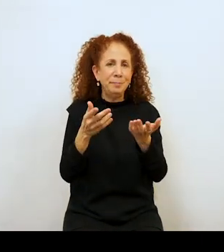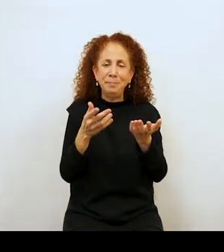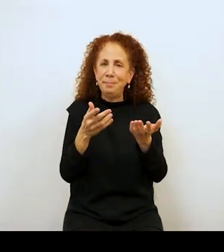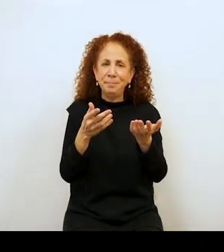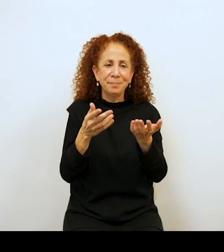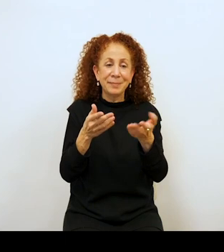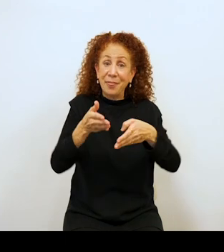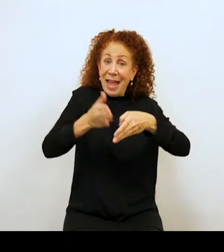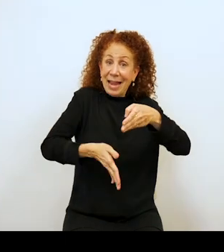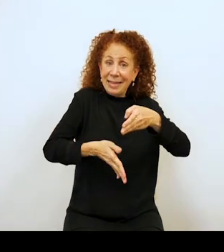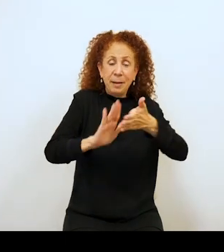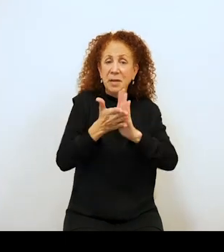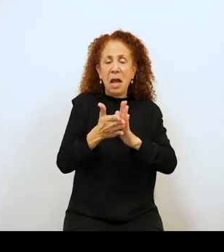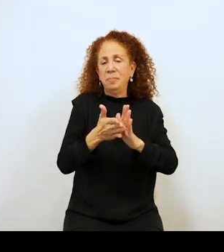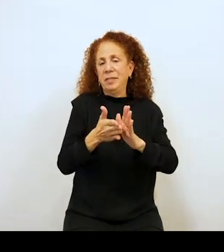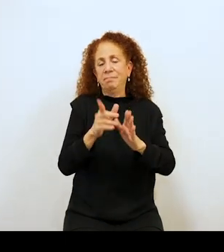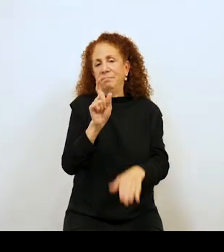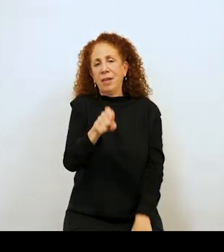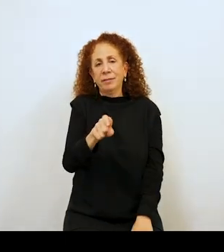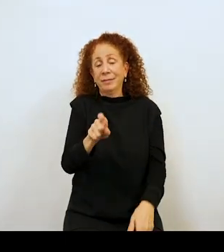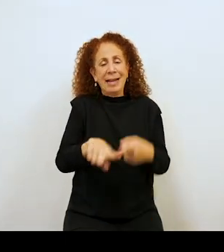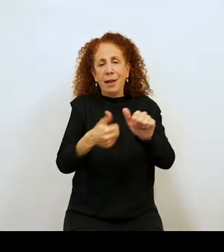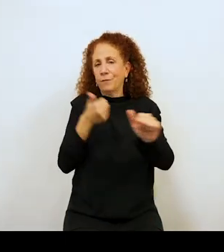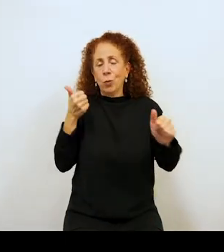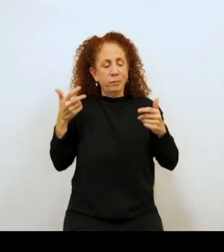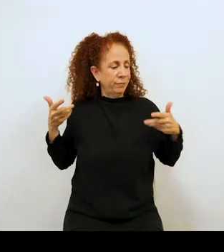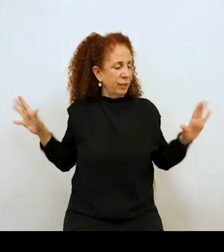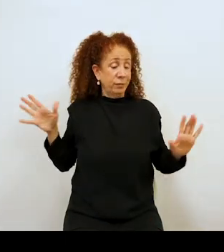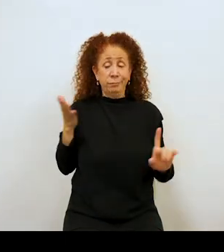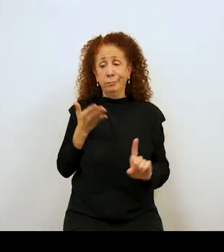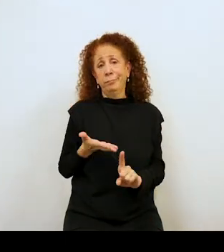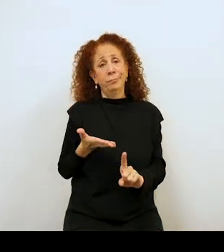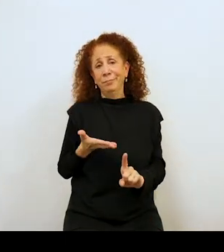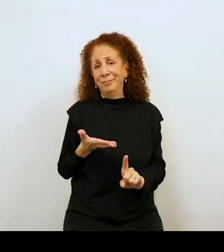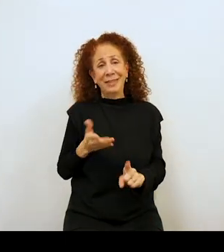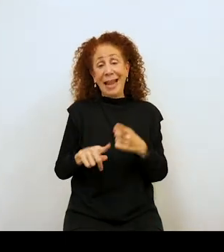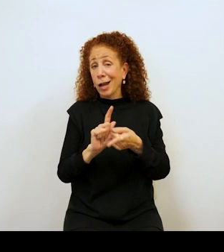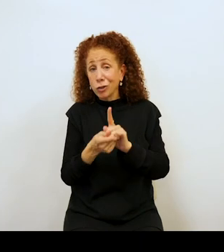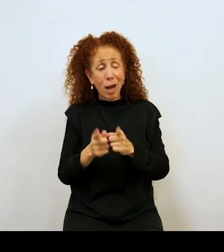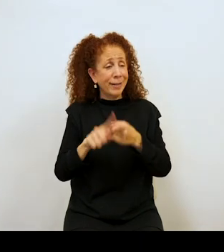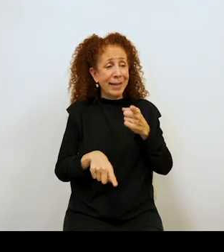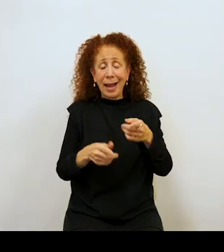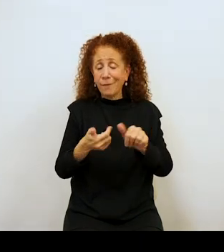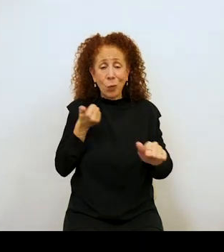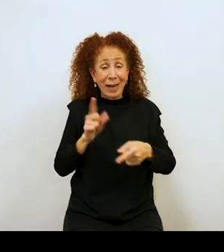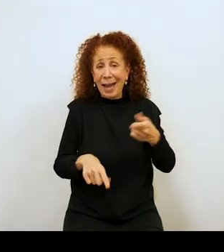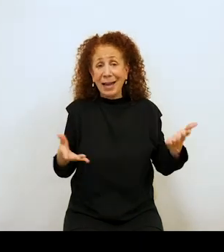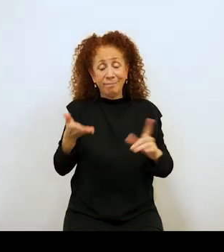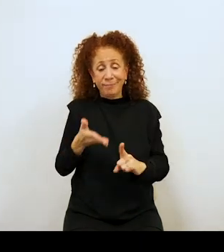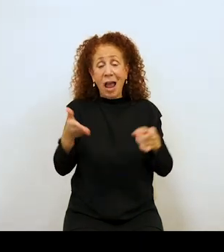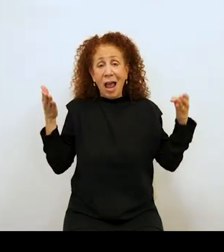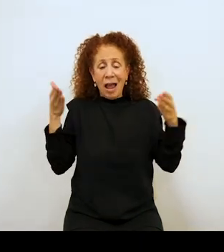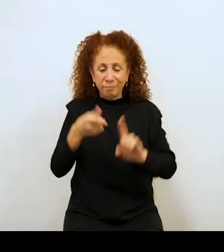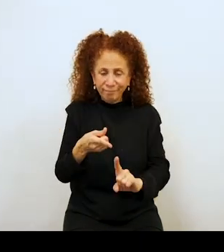your ending becomes inevitable, and there is nothing you can do as a writer about it as much as you want to do something else. You